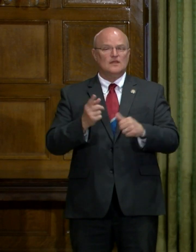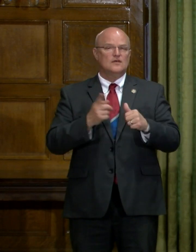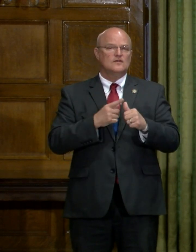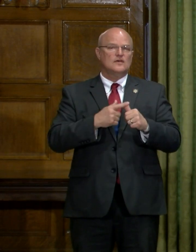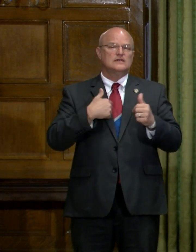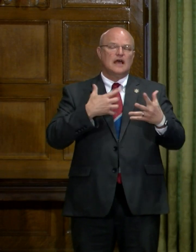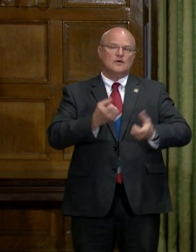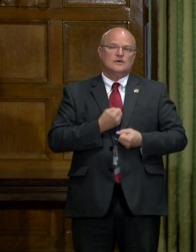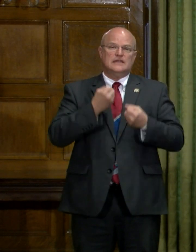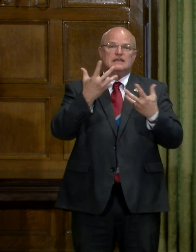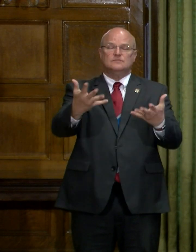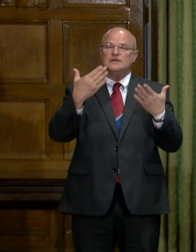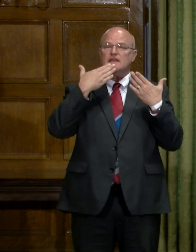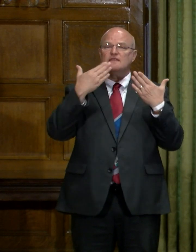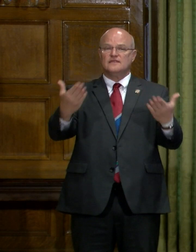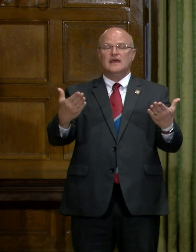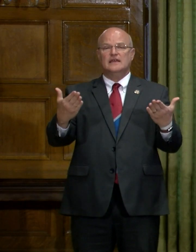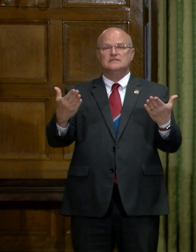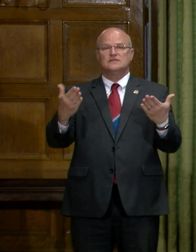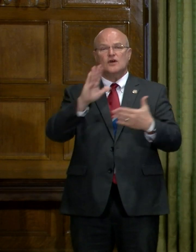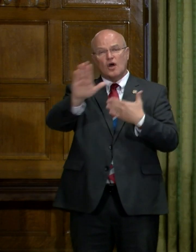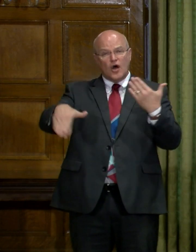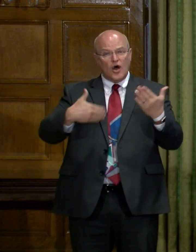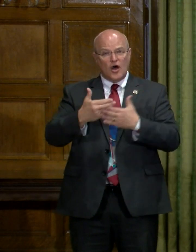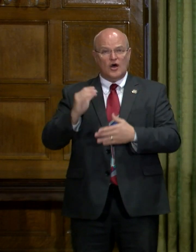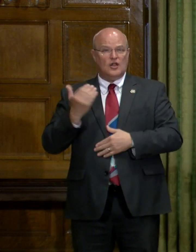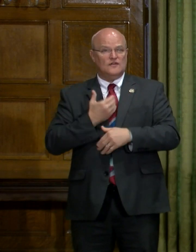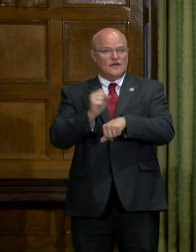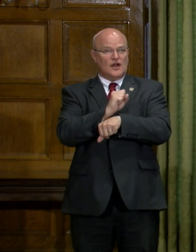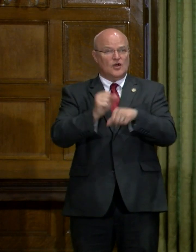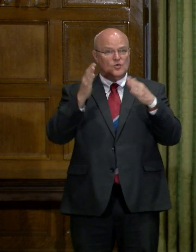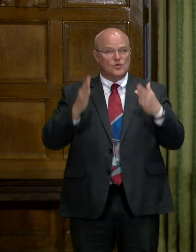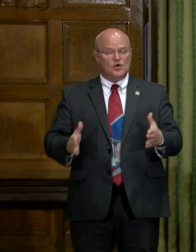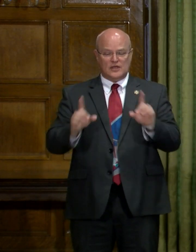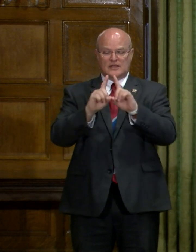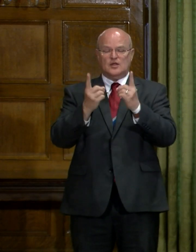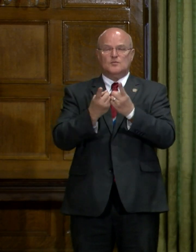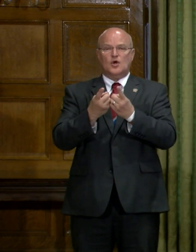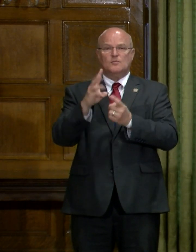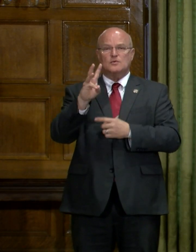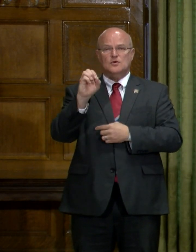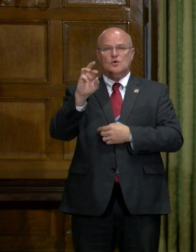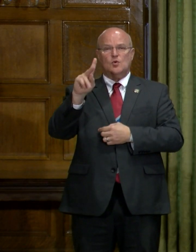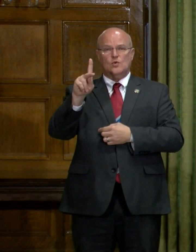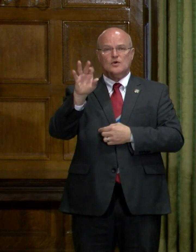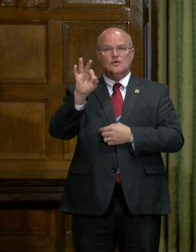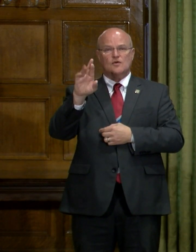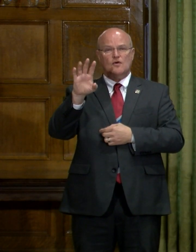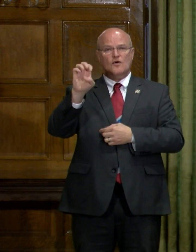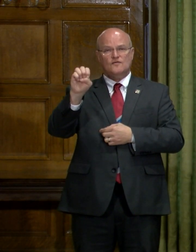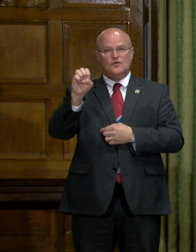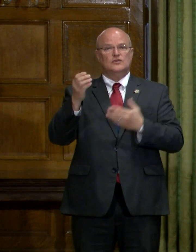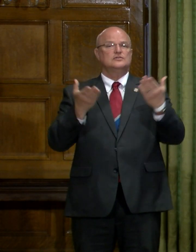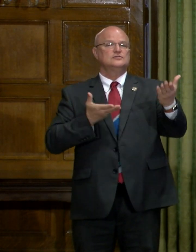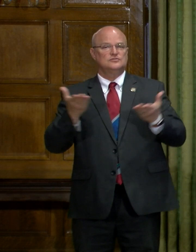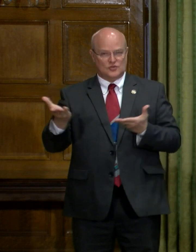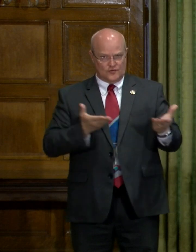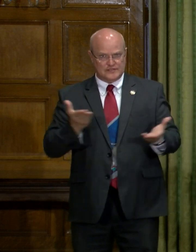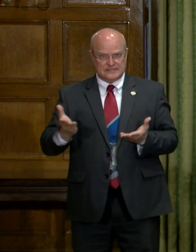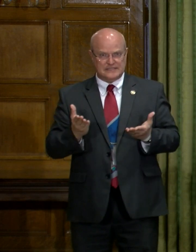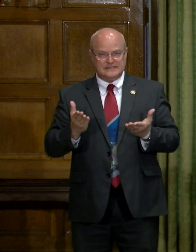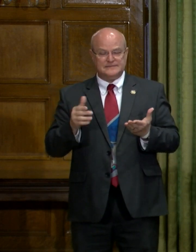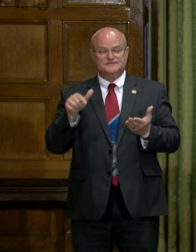first express thanks to all of our workers at the Department of Workforce Services.